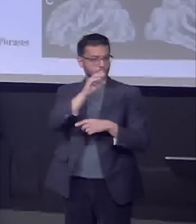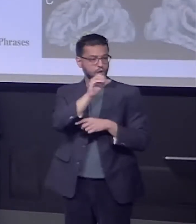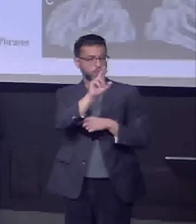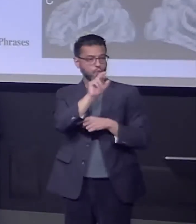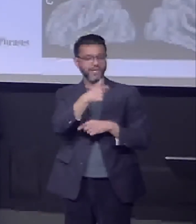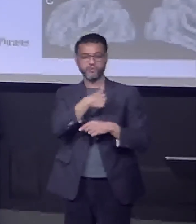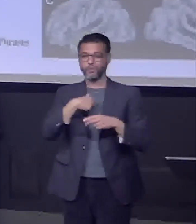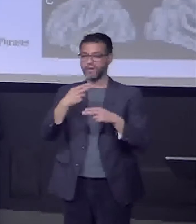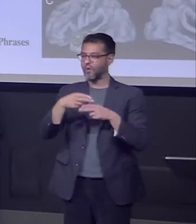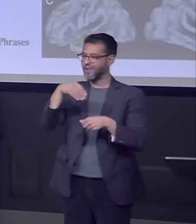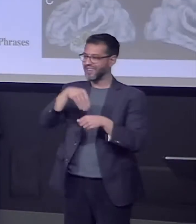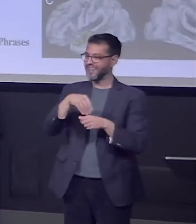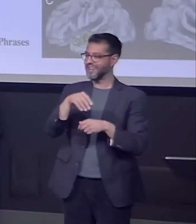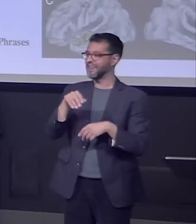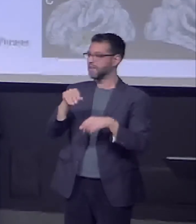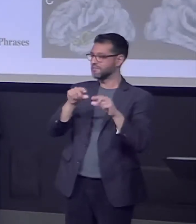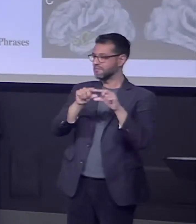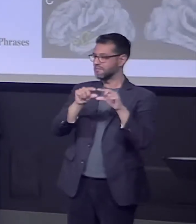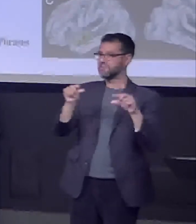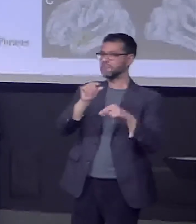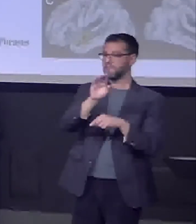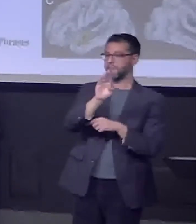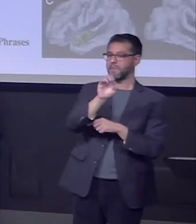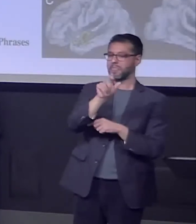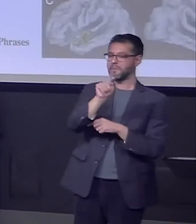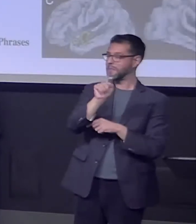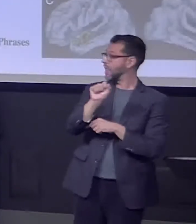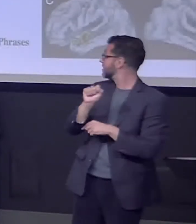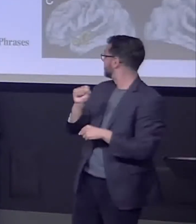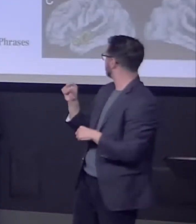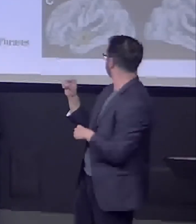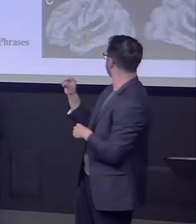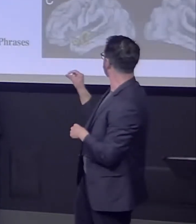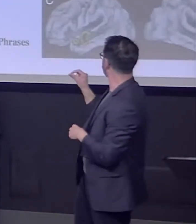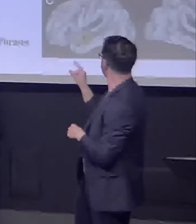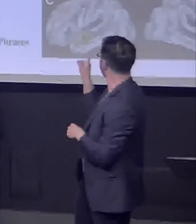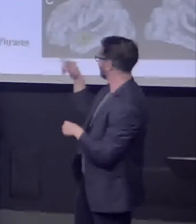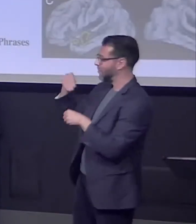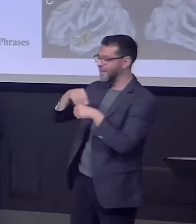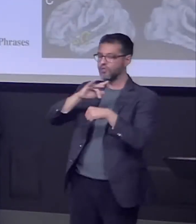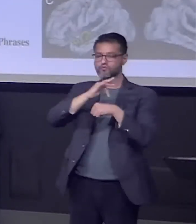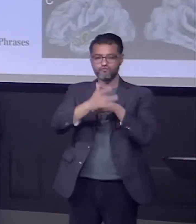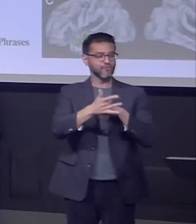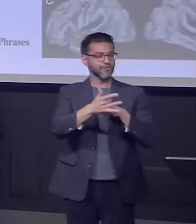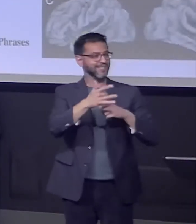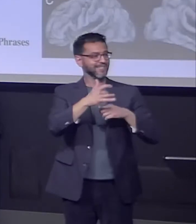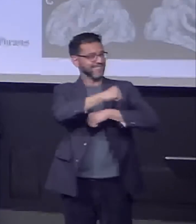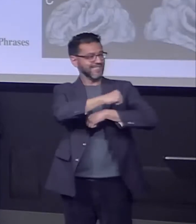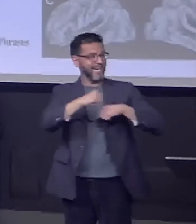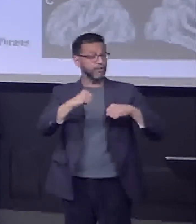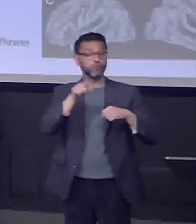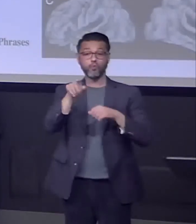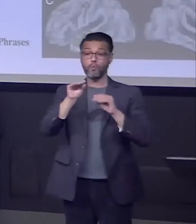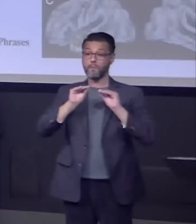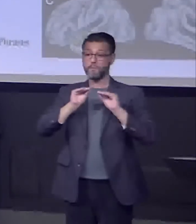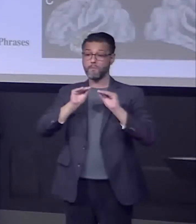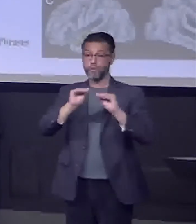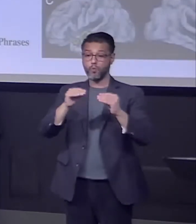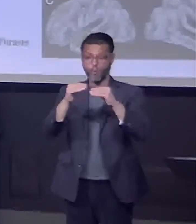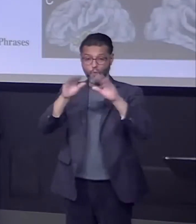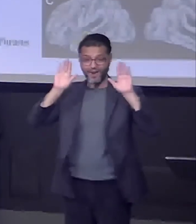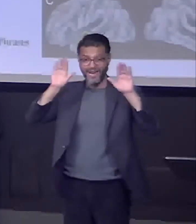anterolateral belt. So the early stages of the auditory ventral stream. And then as you move anterior